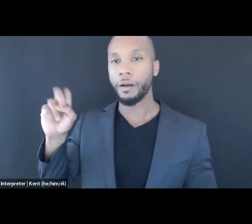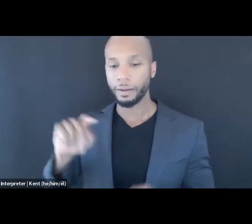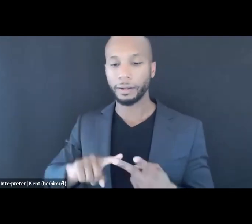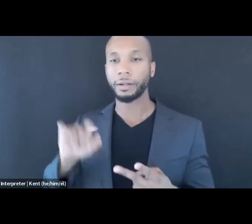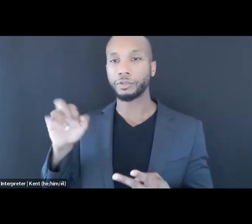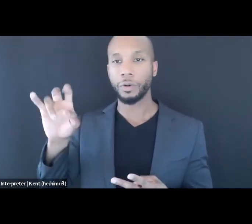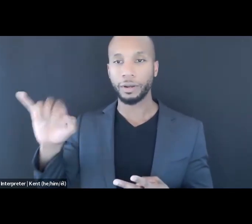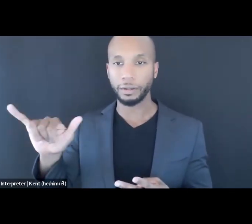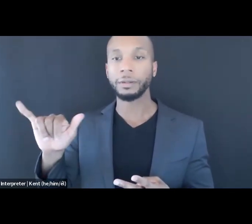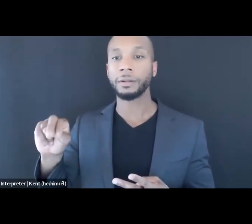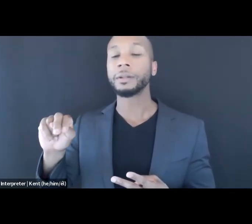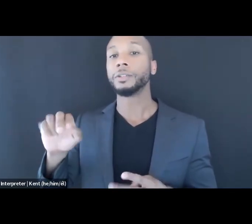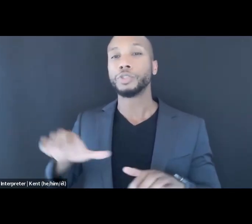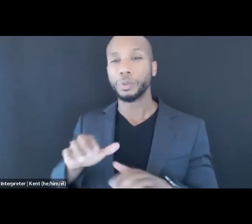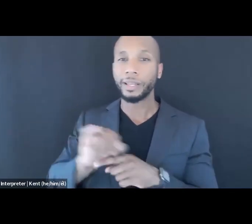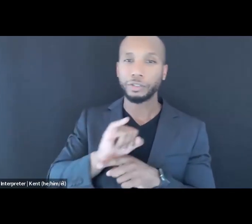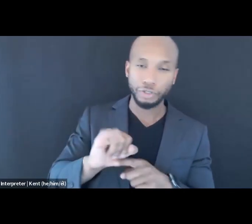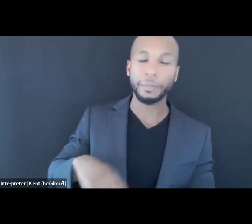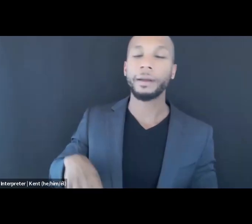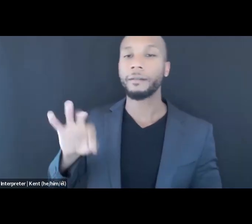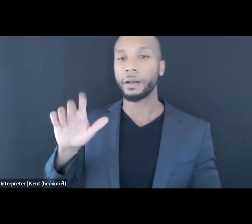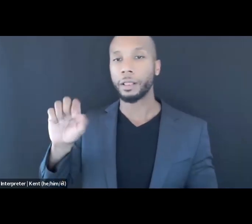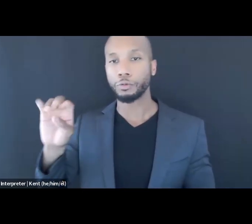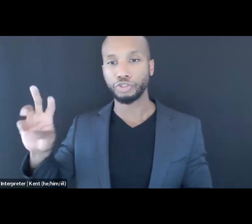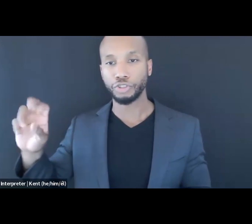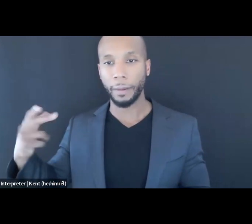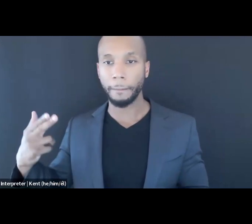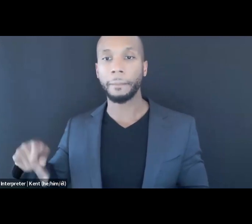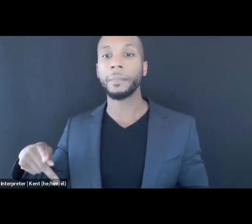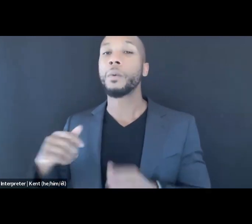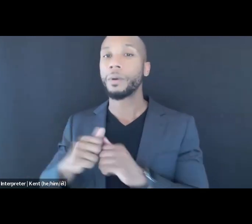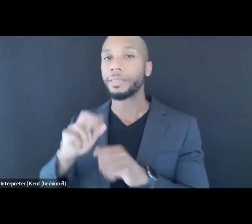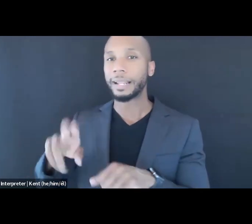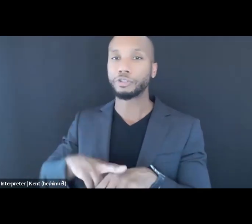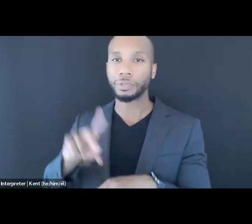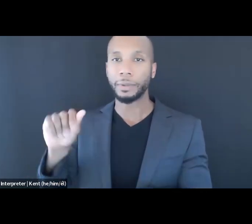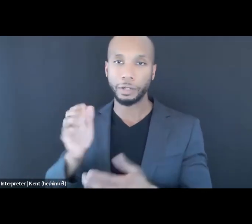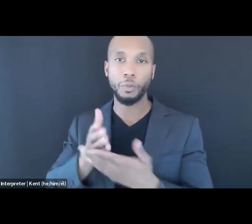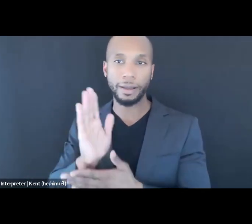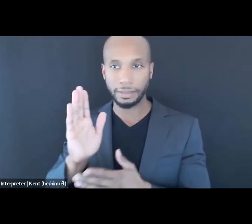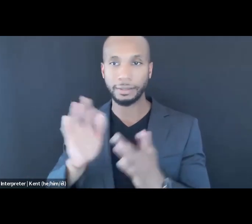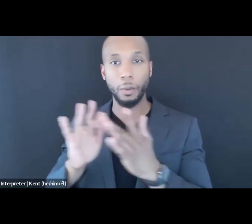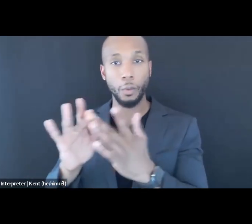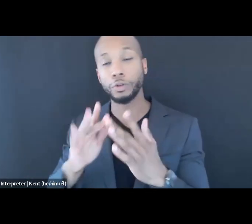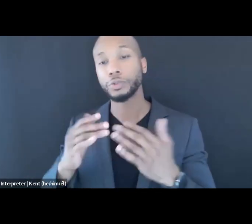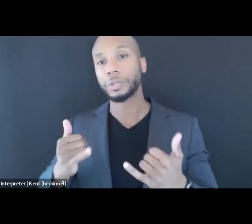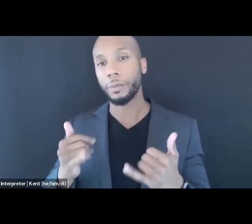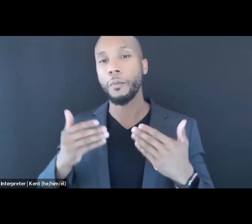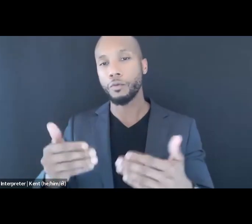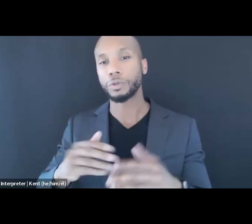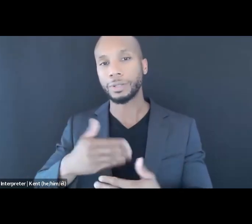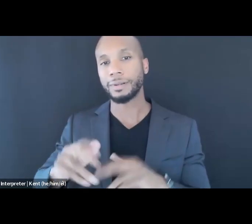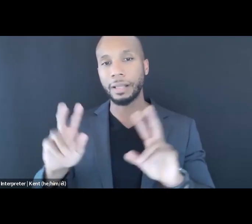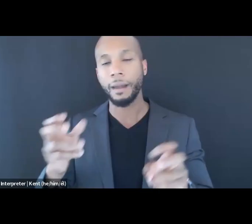did internships and fellowships there and with the National Disability Rights Network. So now we're going to move on to the next topic